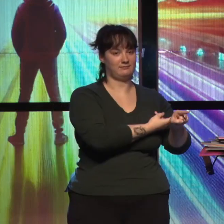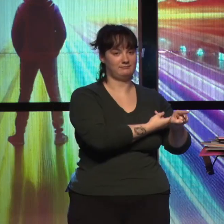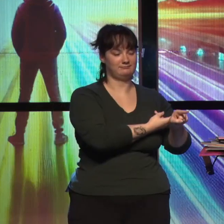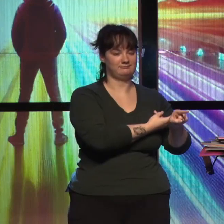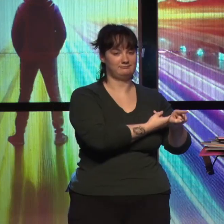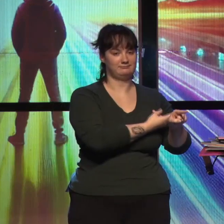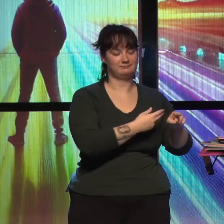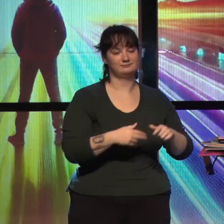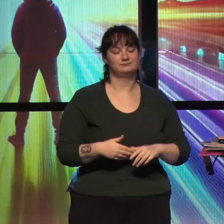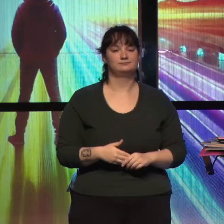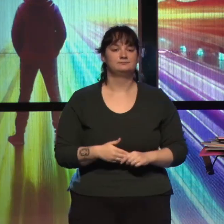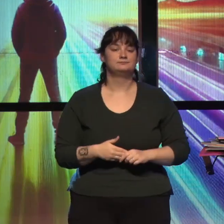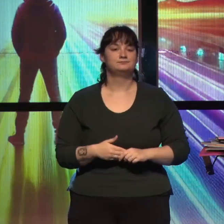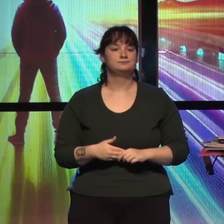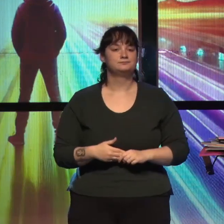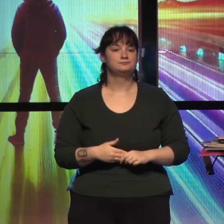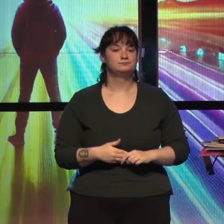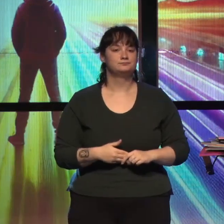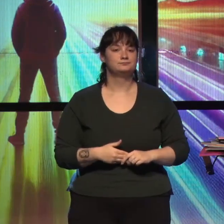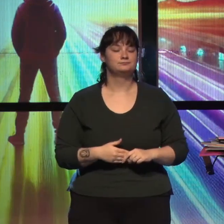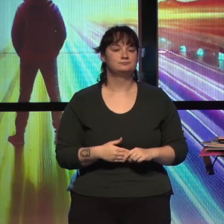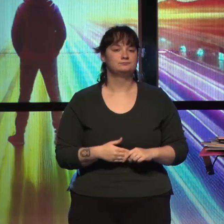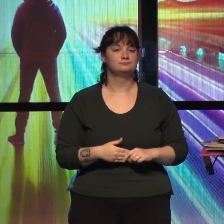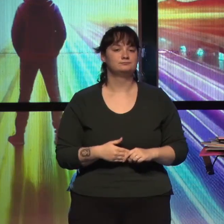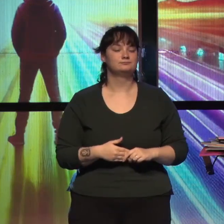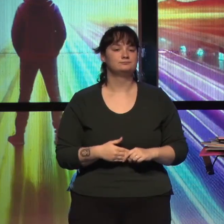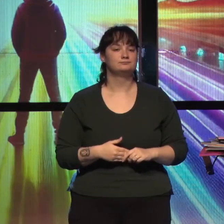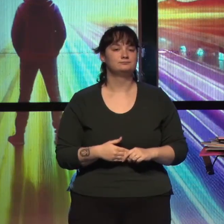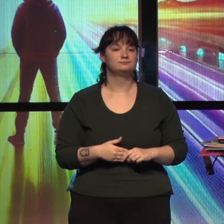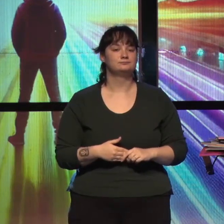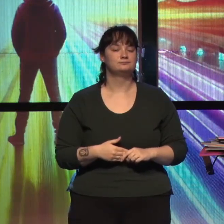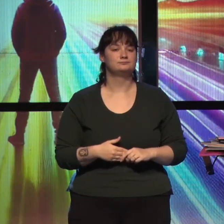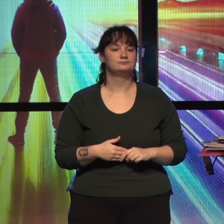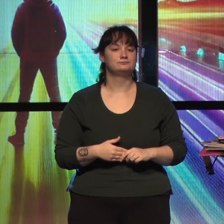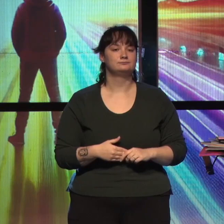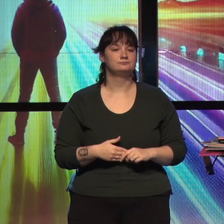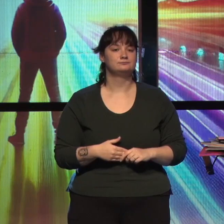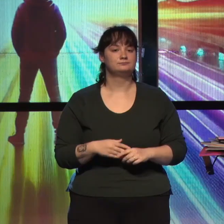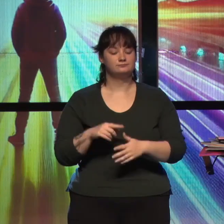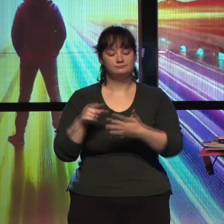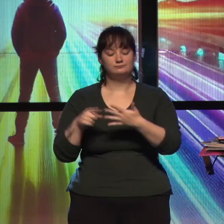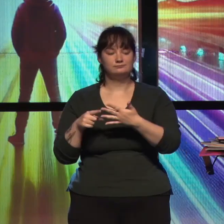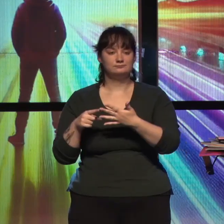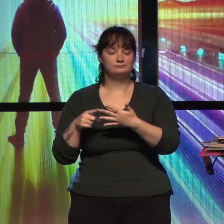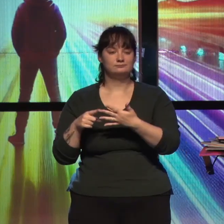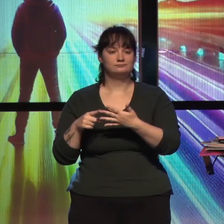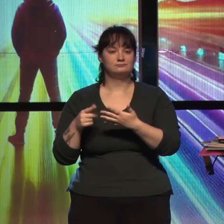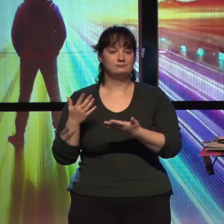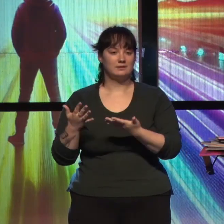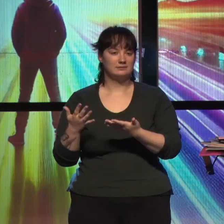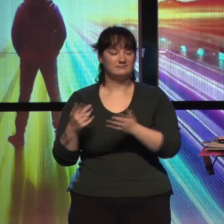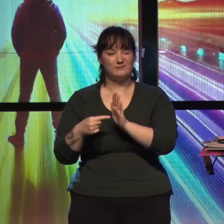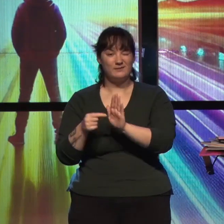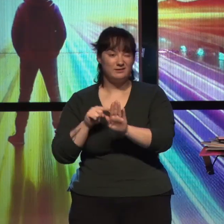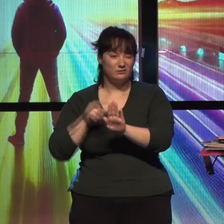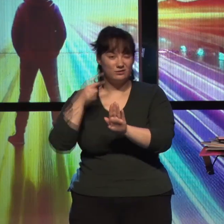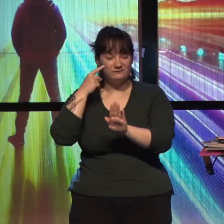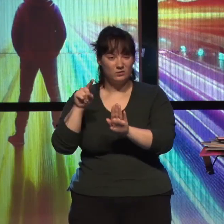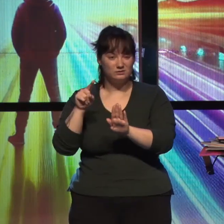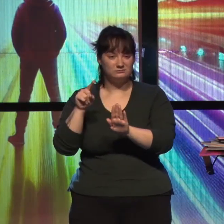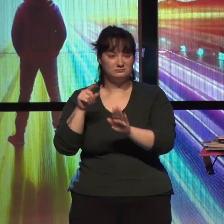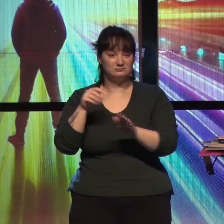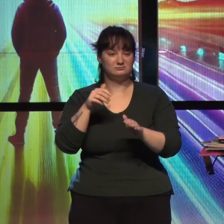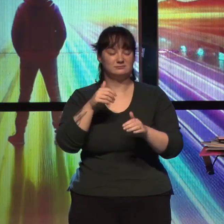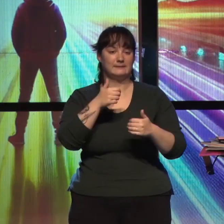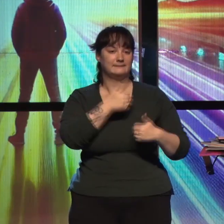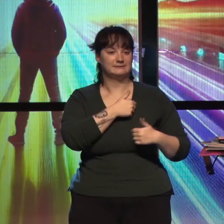think of John thinking as this first wild beast as being a metaphor for the like armies of Rome, or the navy